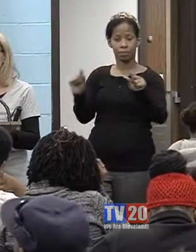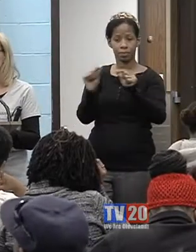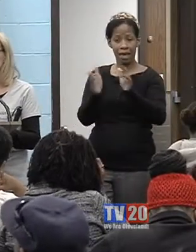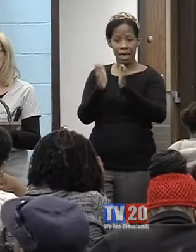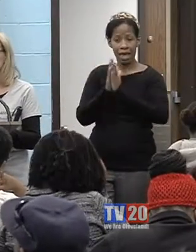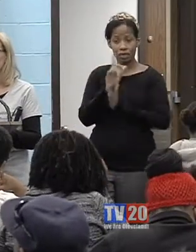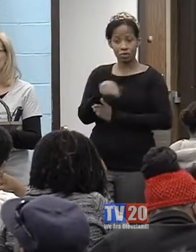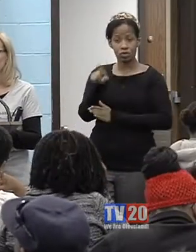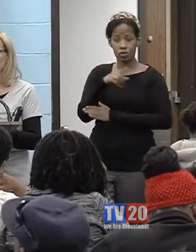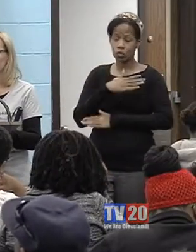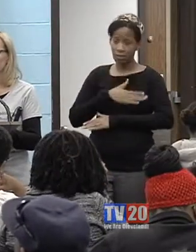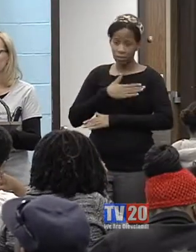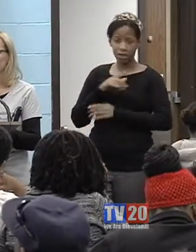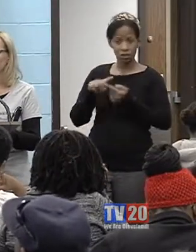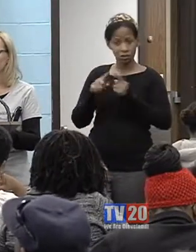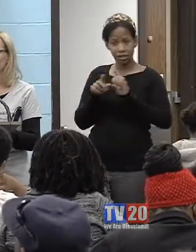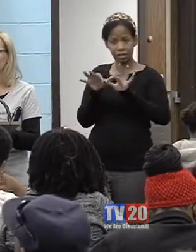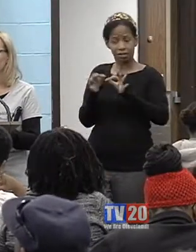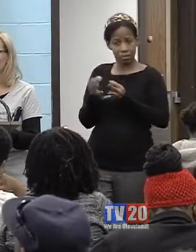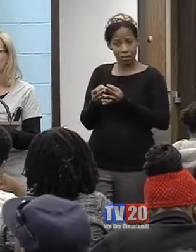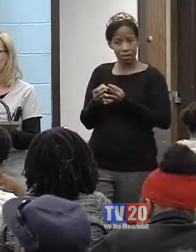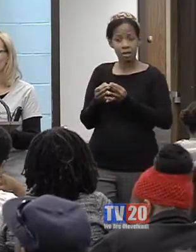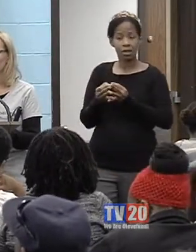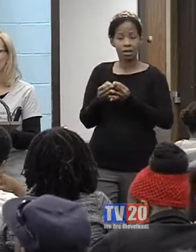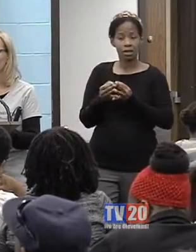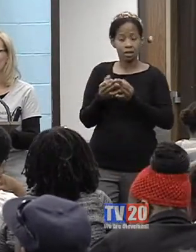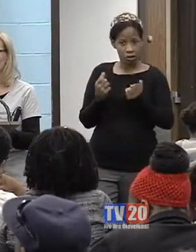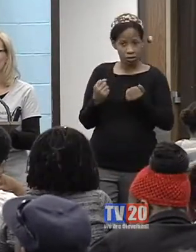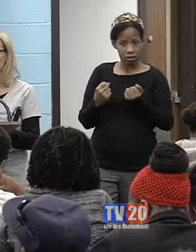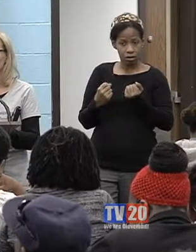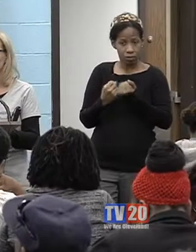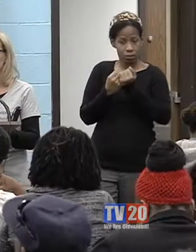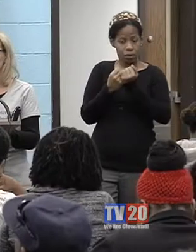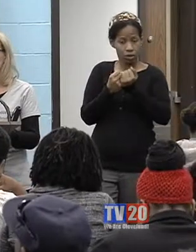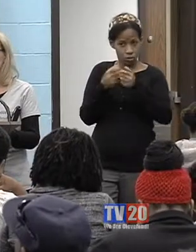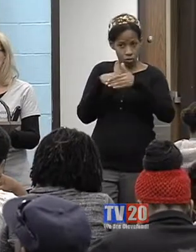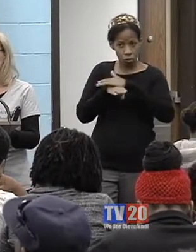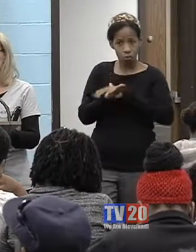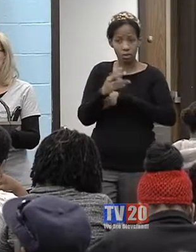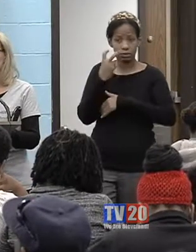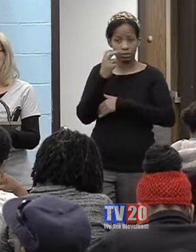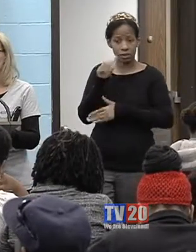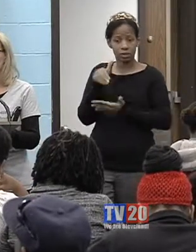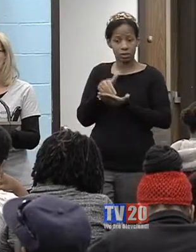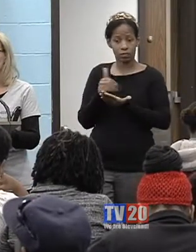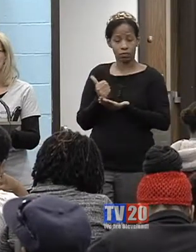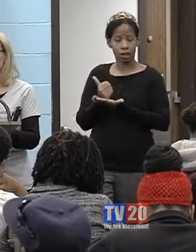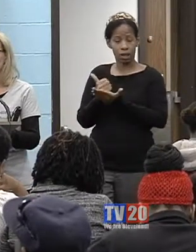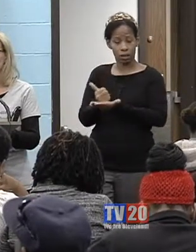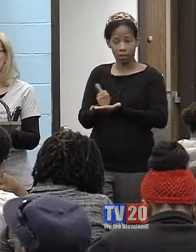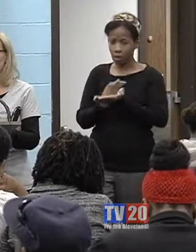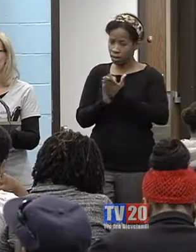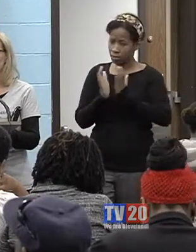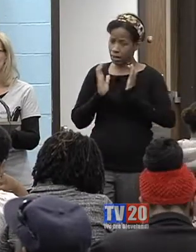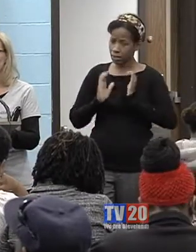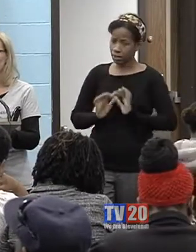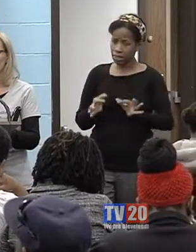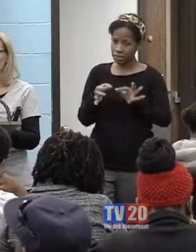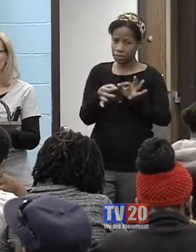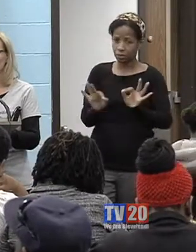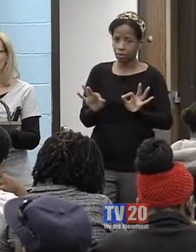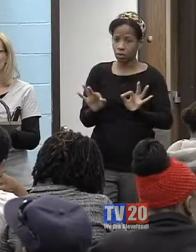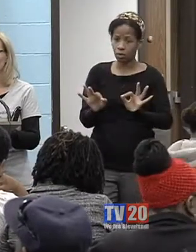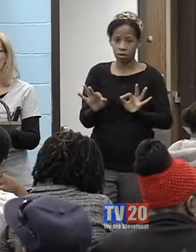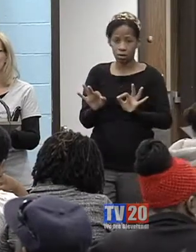you to tell other people that there is life-impacting services, that to be a client, it's just one